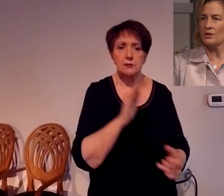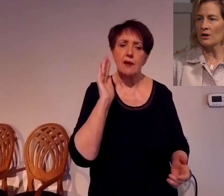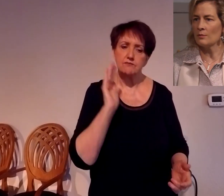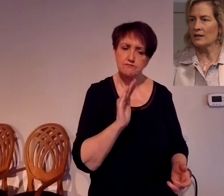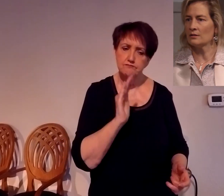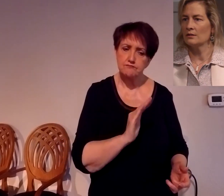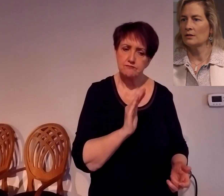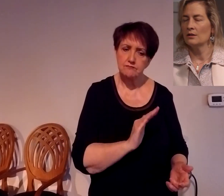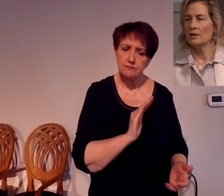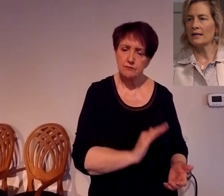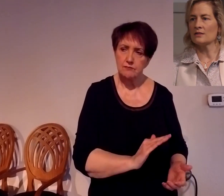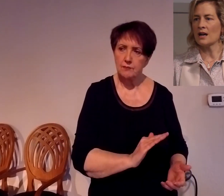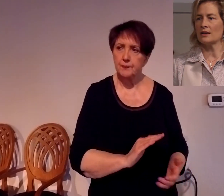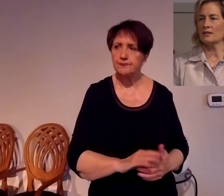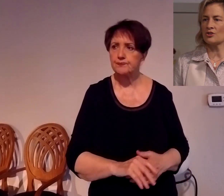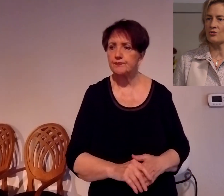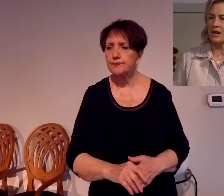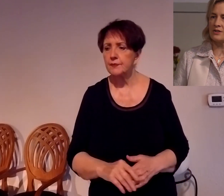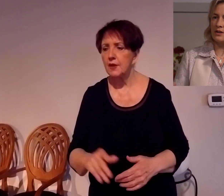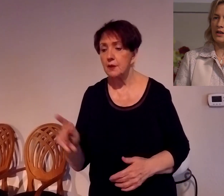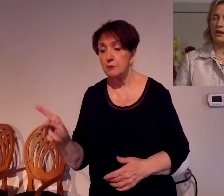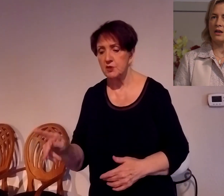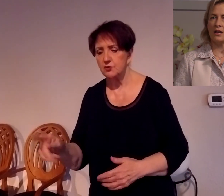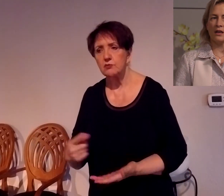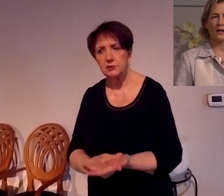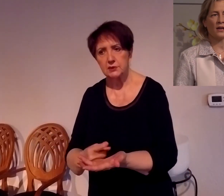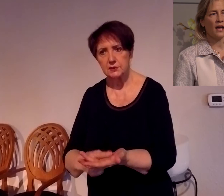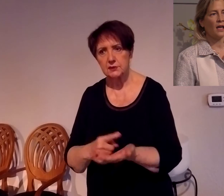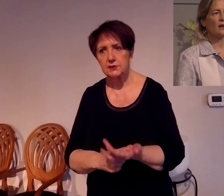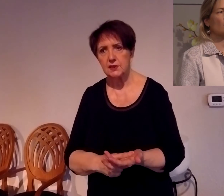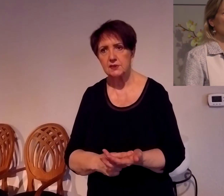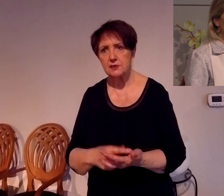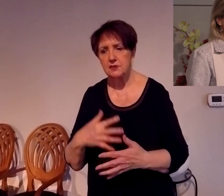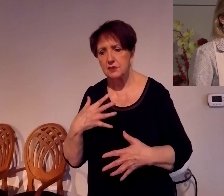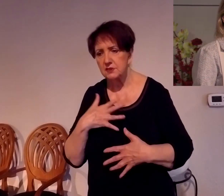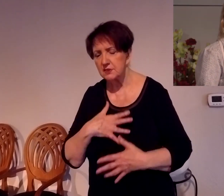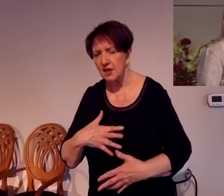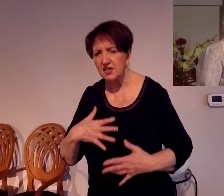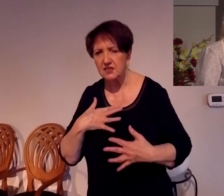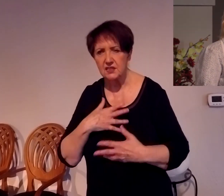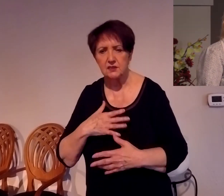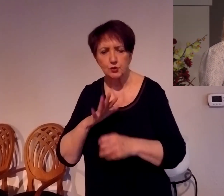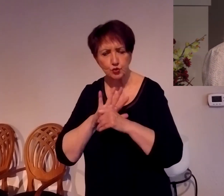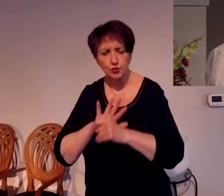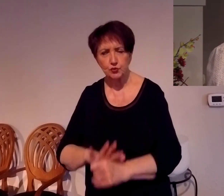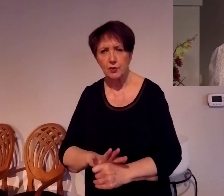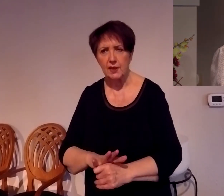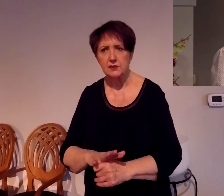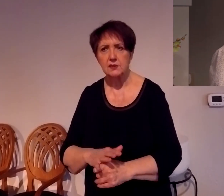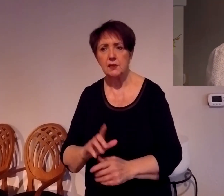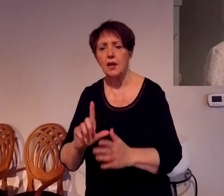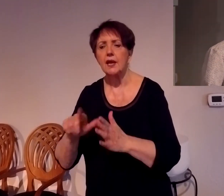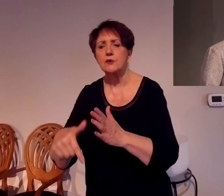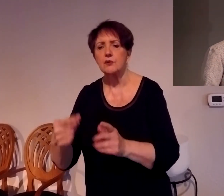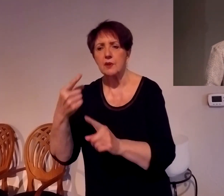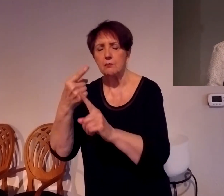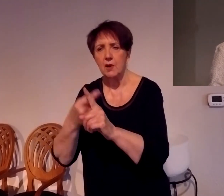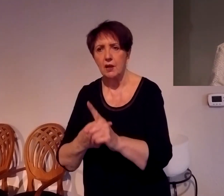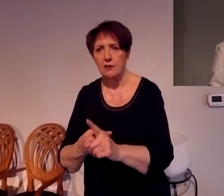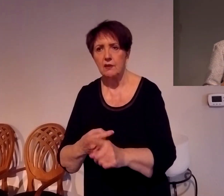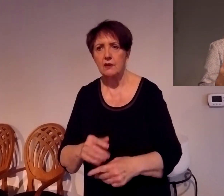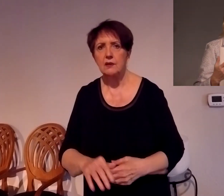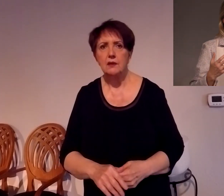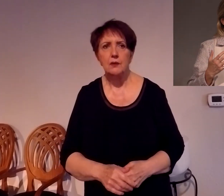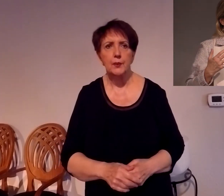Peter's going to talk about anxiety and stress in our life later on this month in this heart